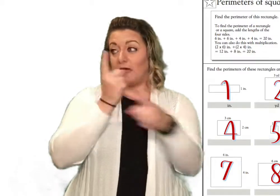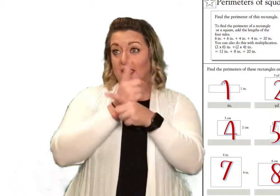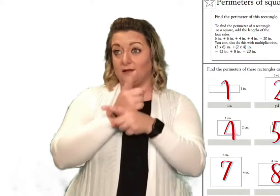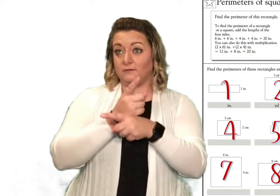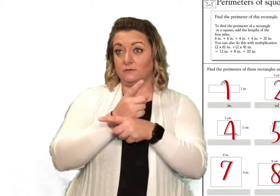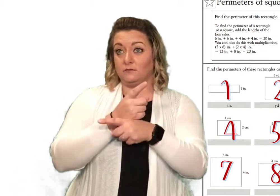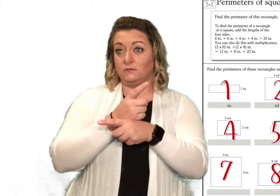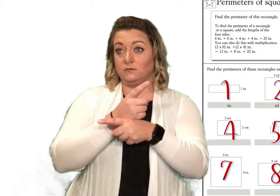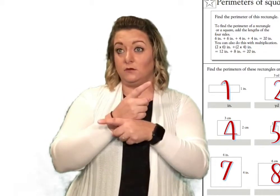right?